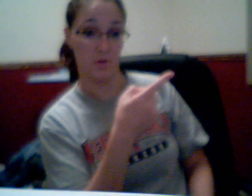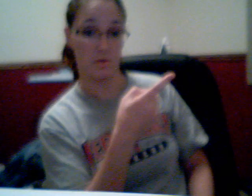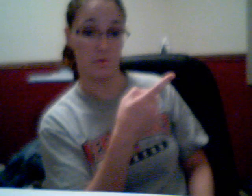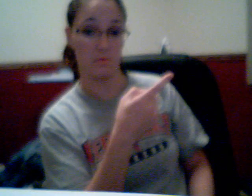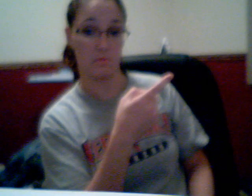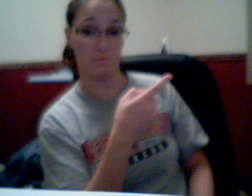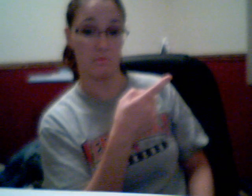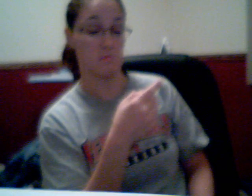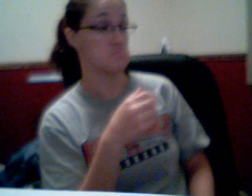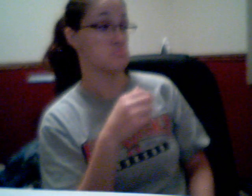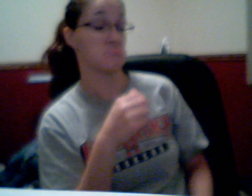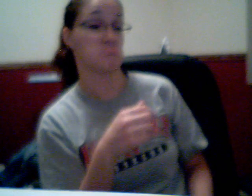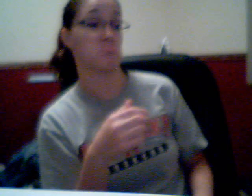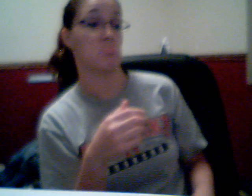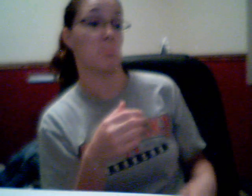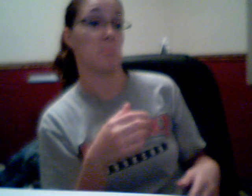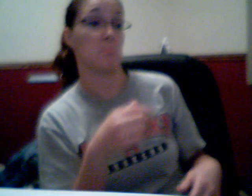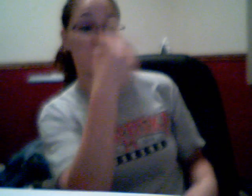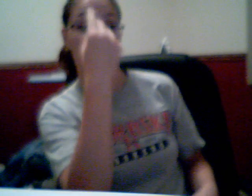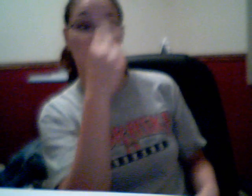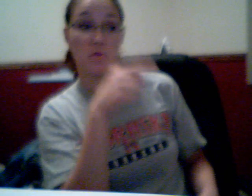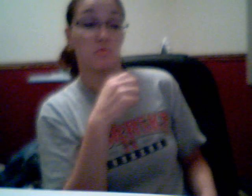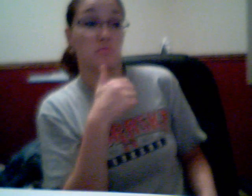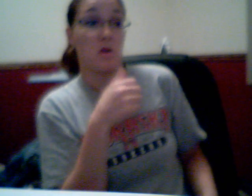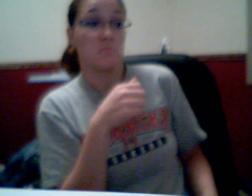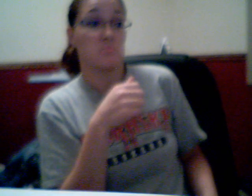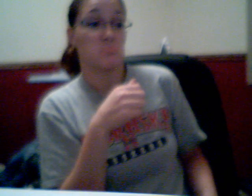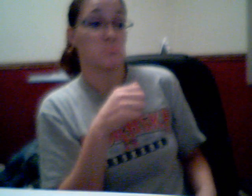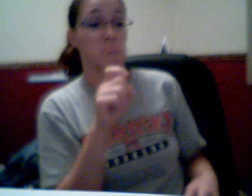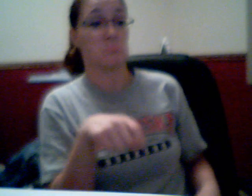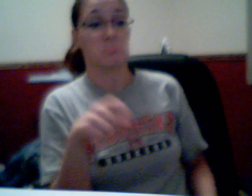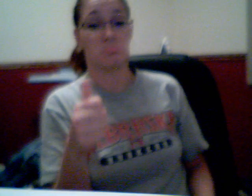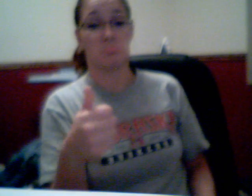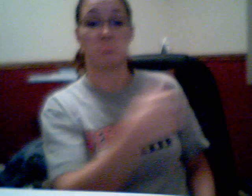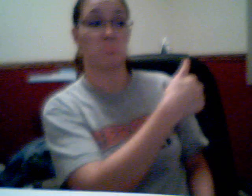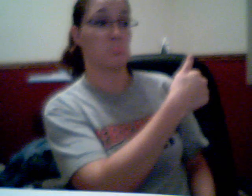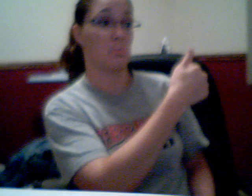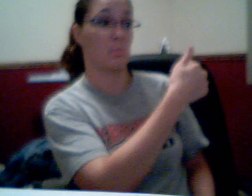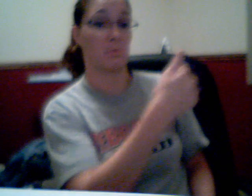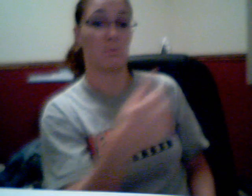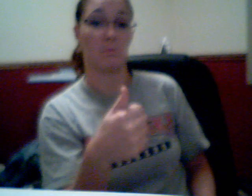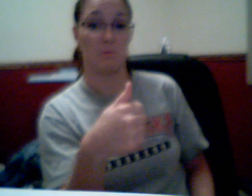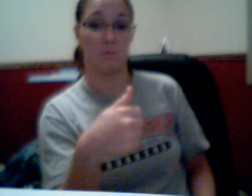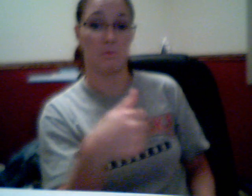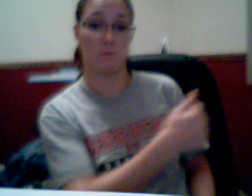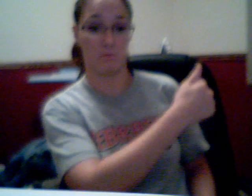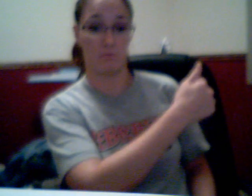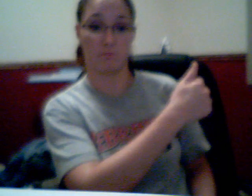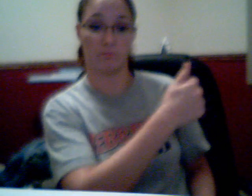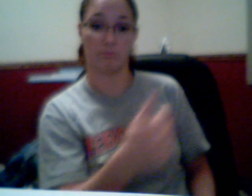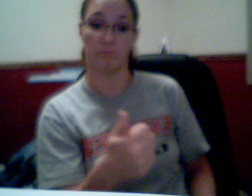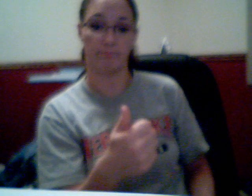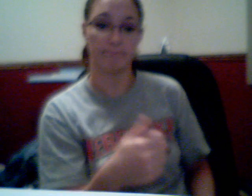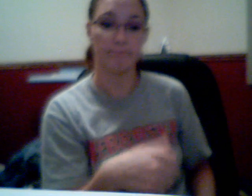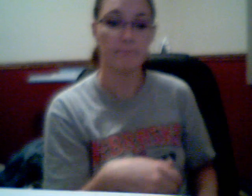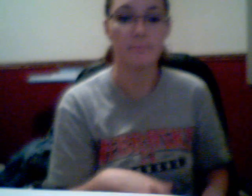was taller than she was, and she did not know how to use it, so she handled it clumsily. But while Pa tossed the hay from